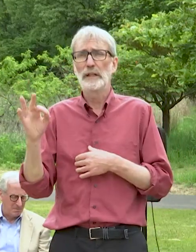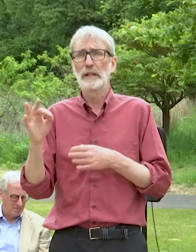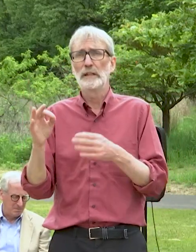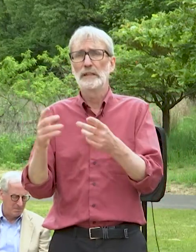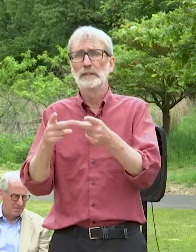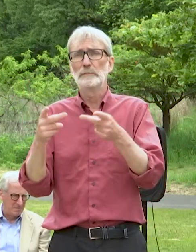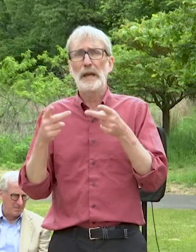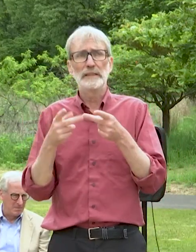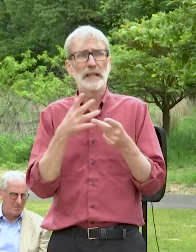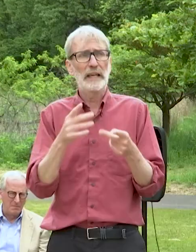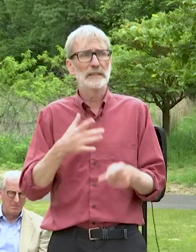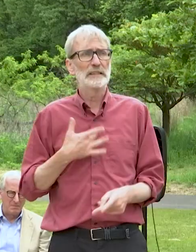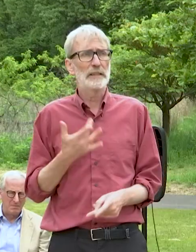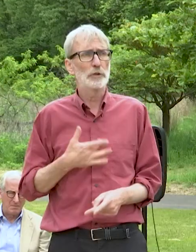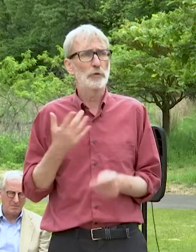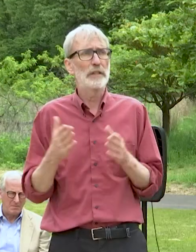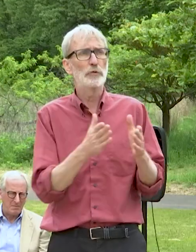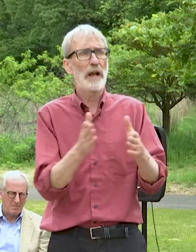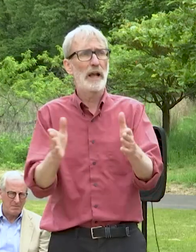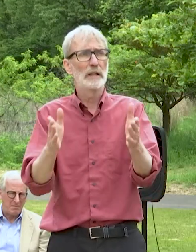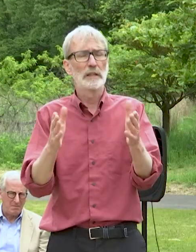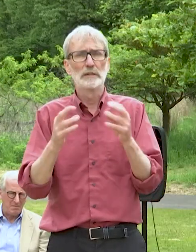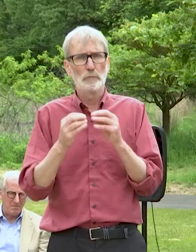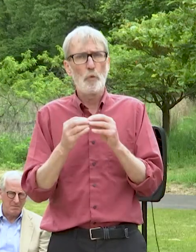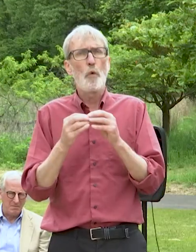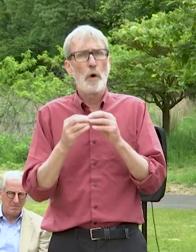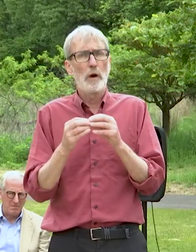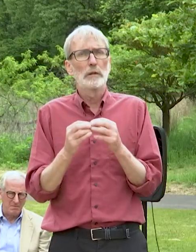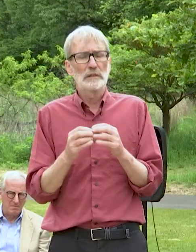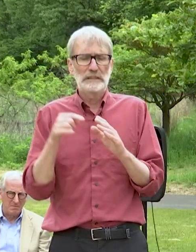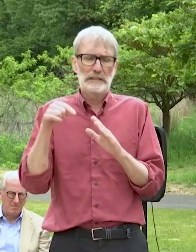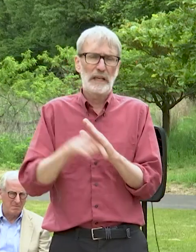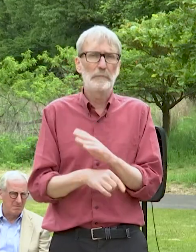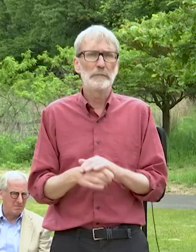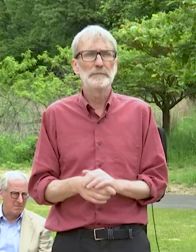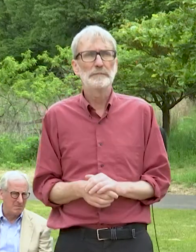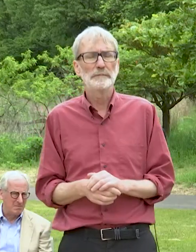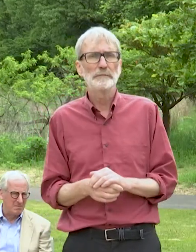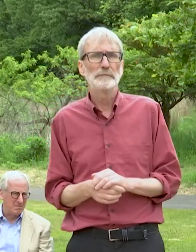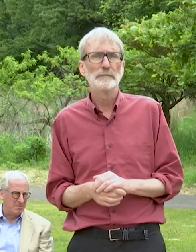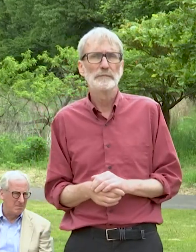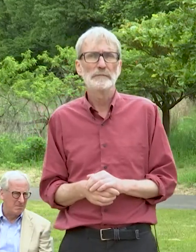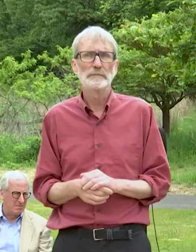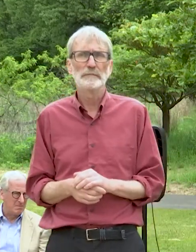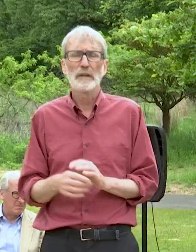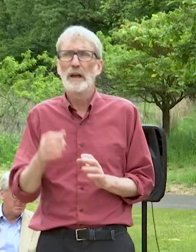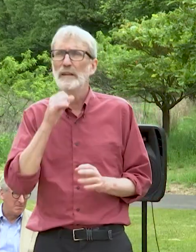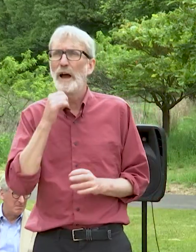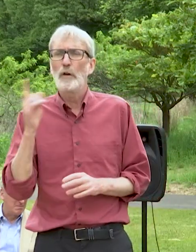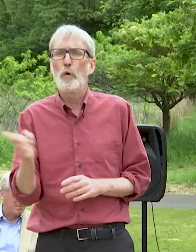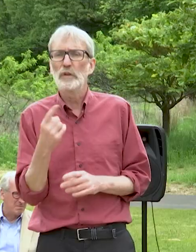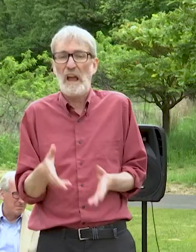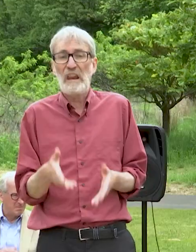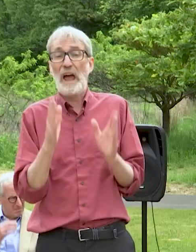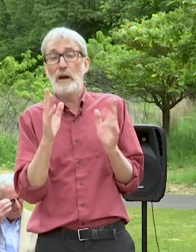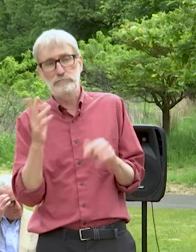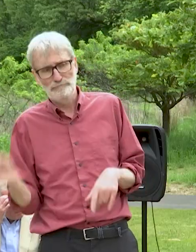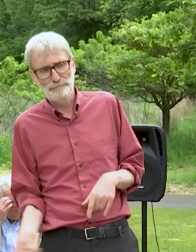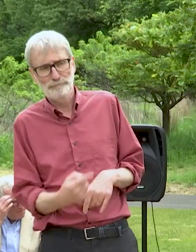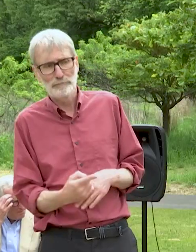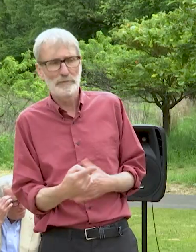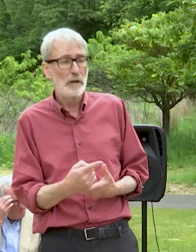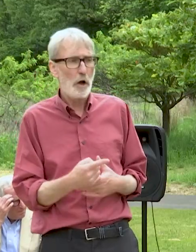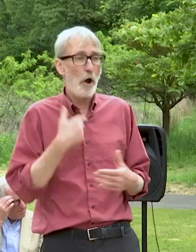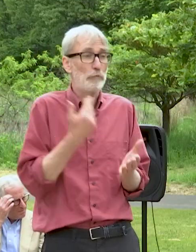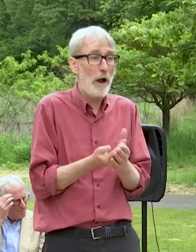sensory trail is so much more than that. This isn't just about making it possible to kind of get to the edge of the